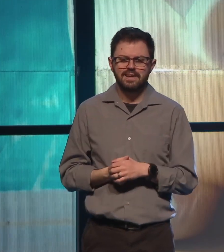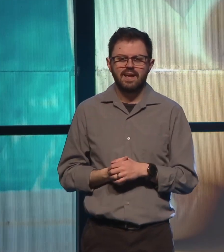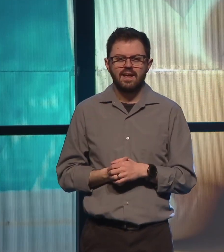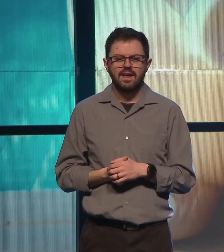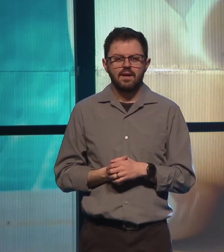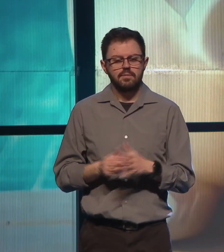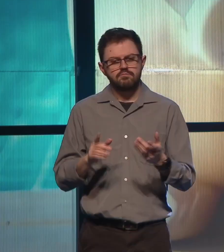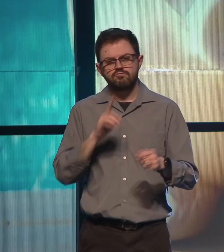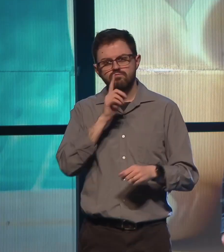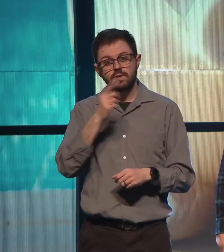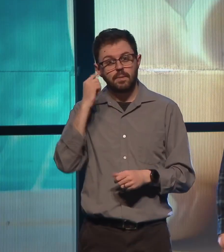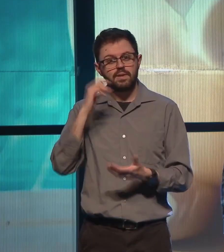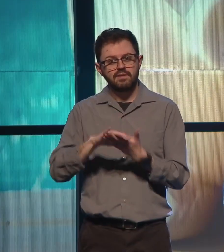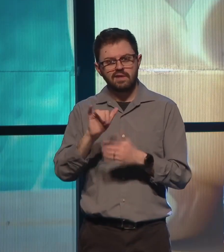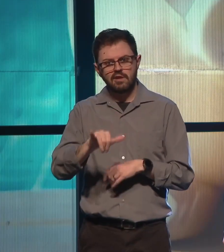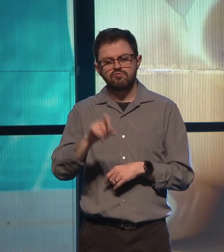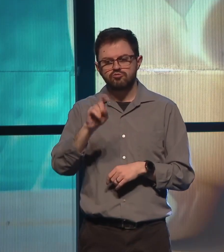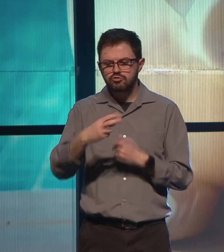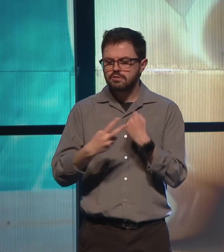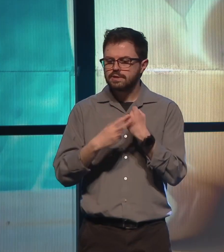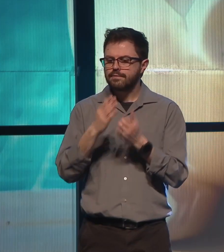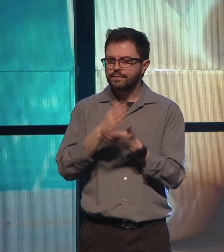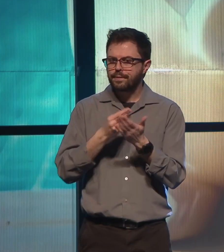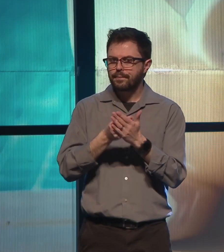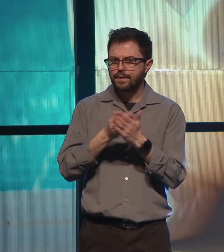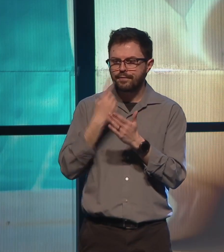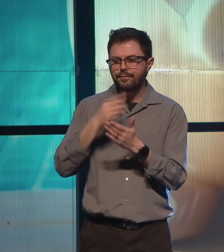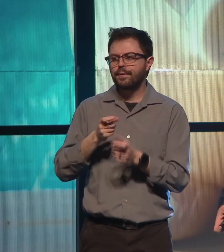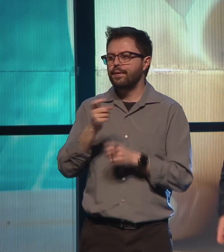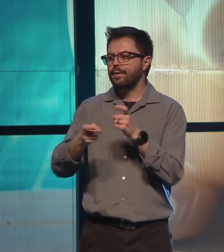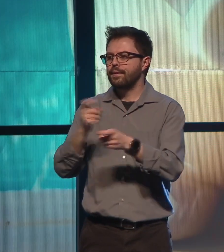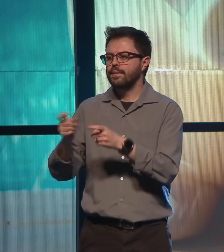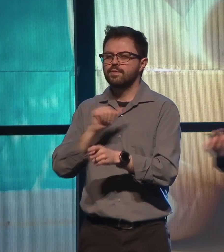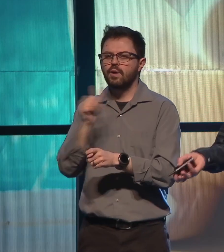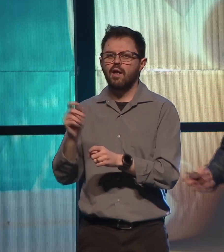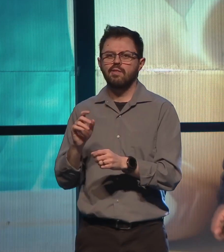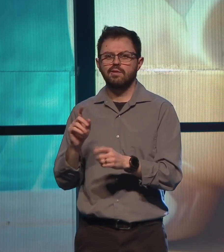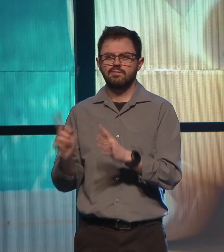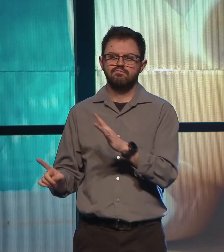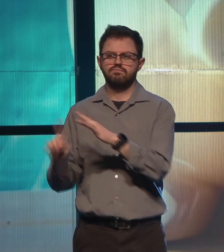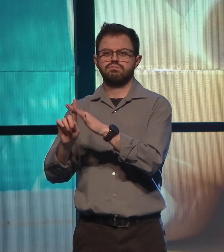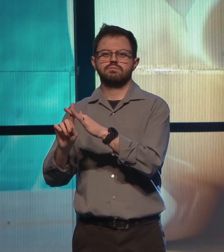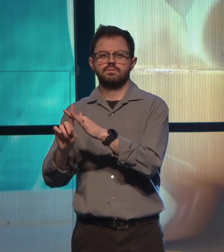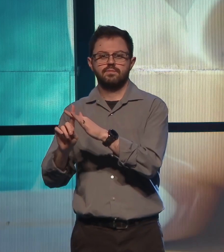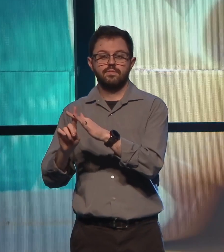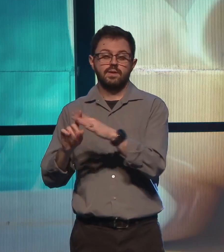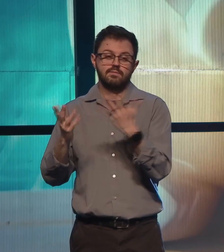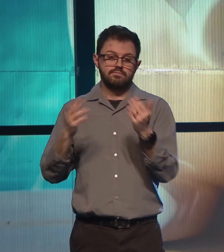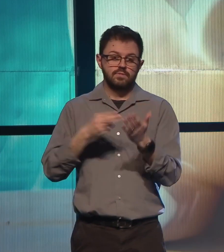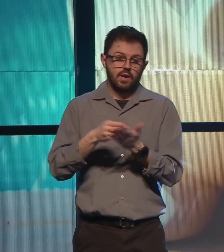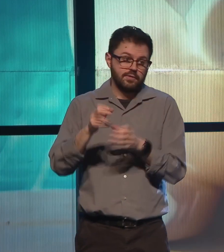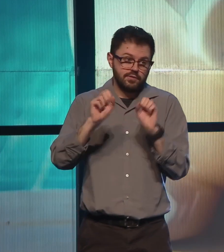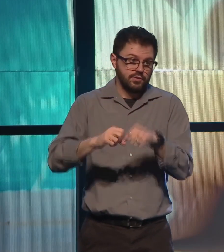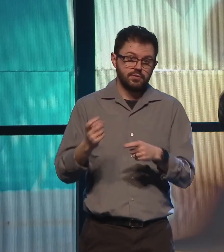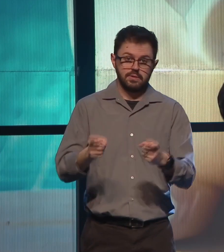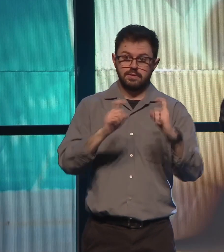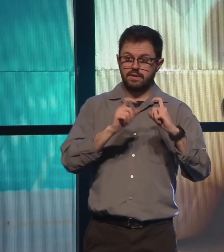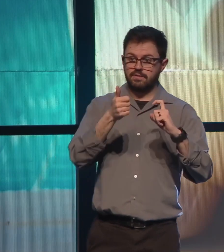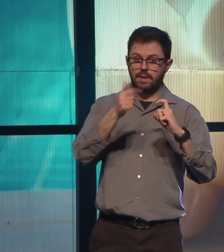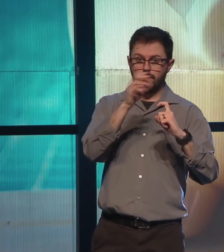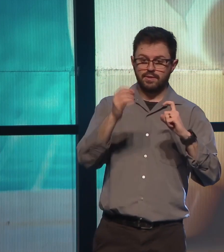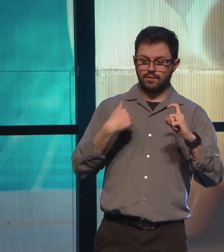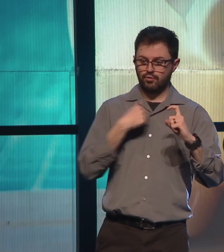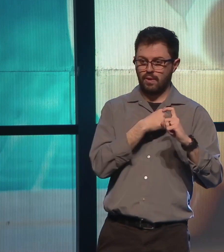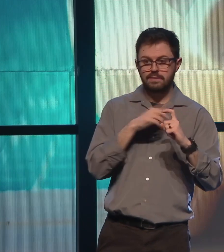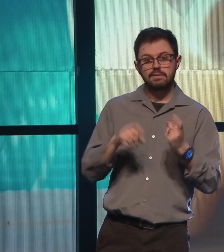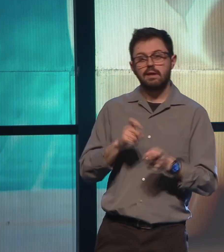But I really do believe that. I think you should. Now, if I'm being honest, I think give 10% of the church and then give more. But you got to start,